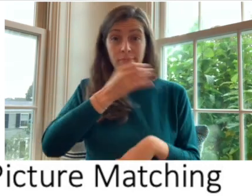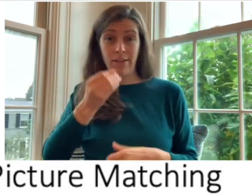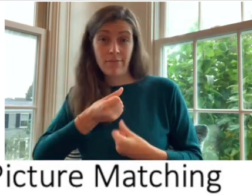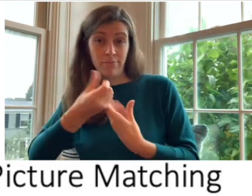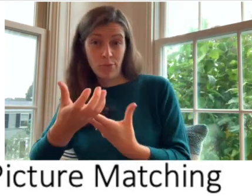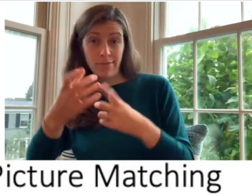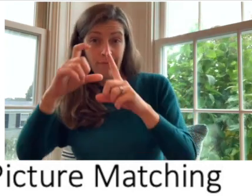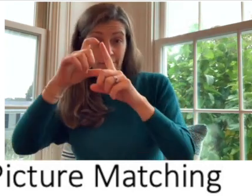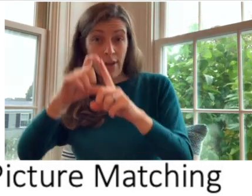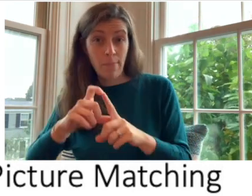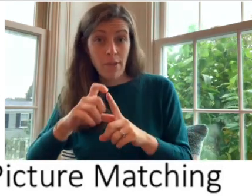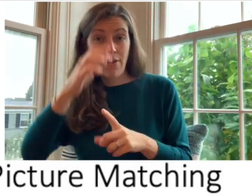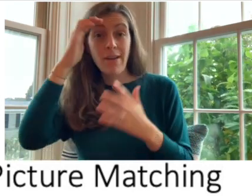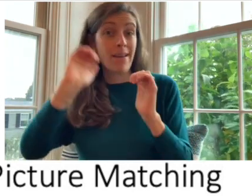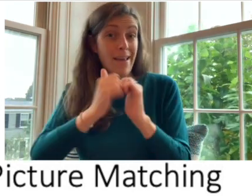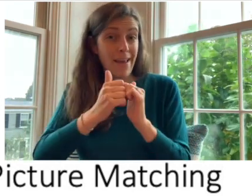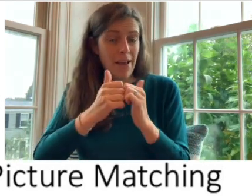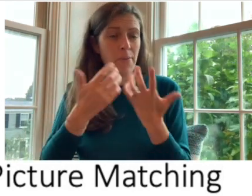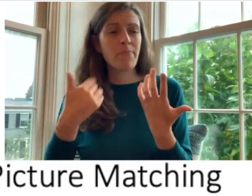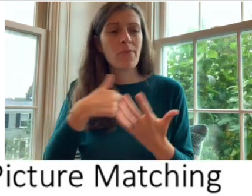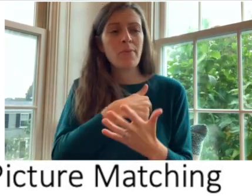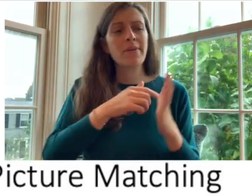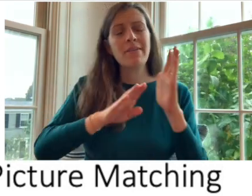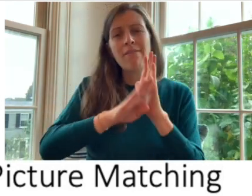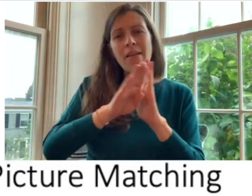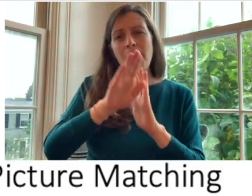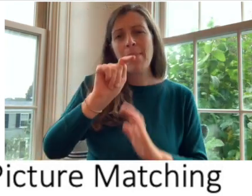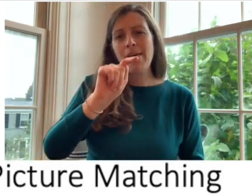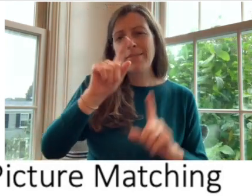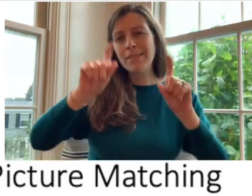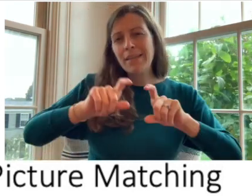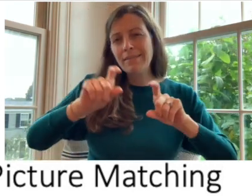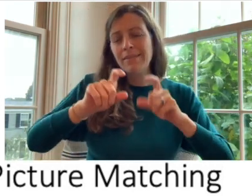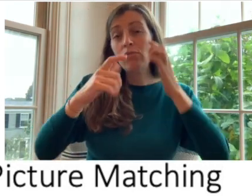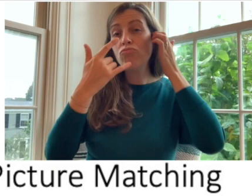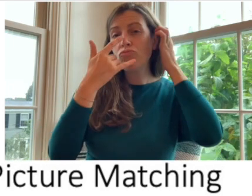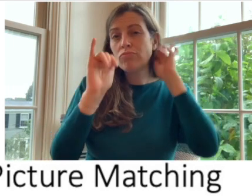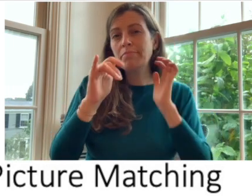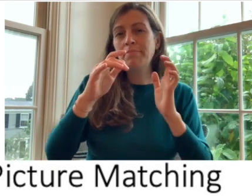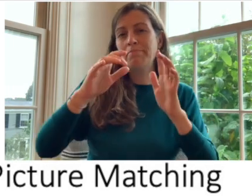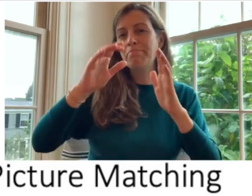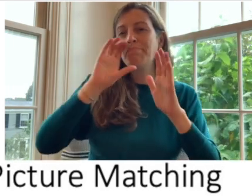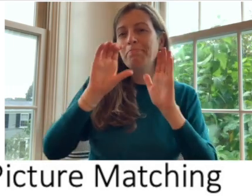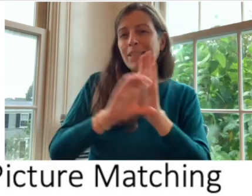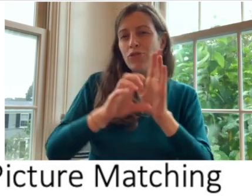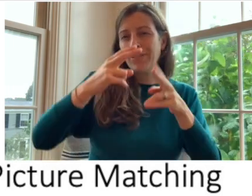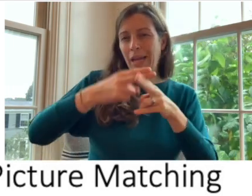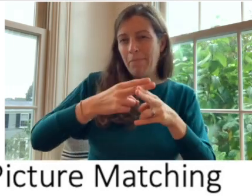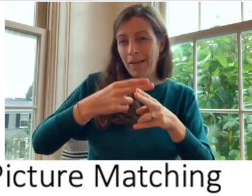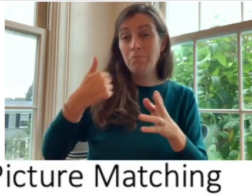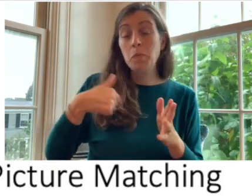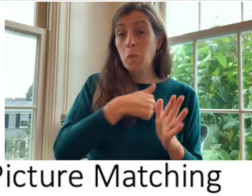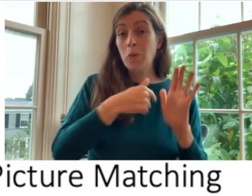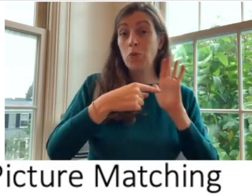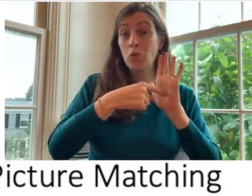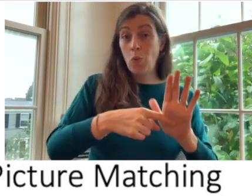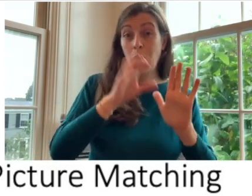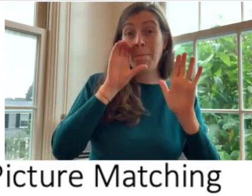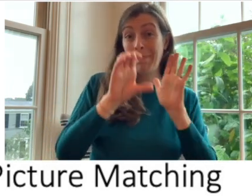at their receptive and expressive vocabularies in an in-person task. The first was a picture naming